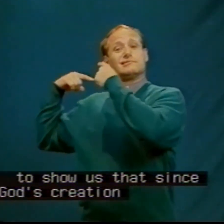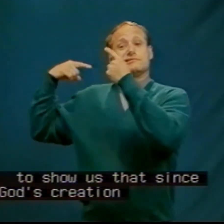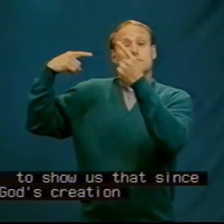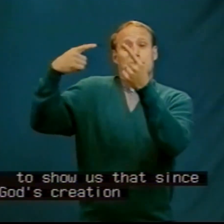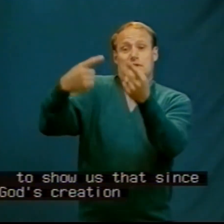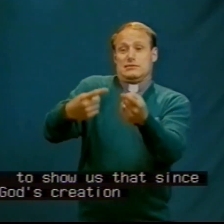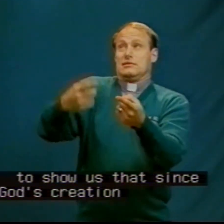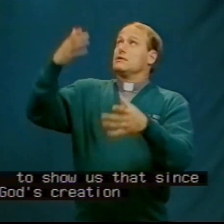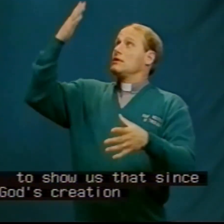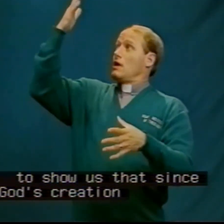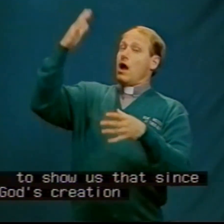creation